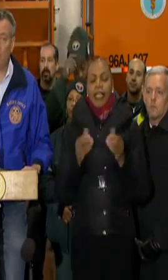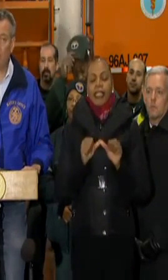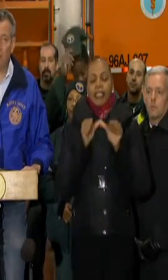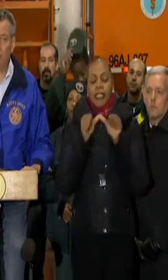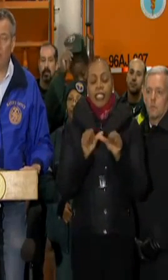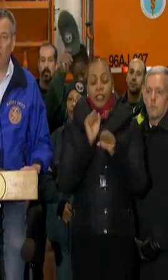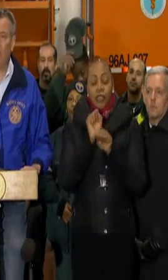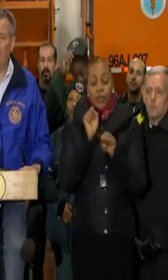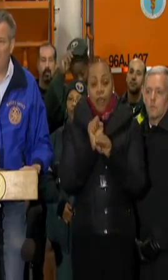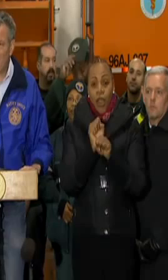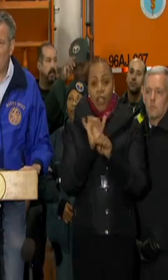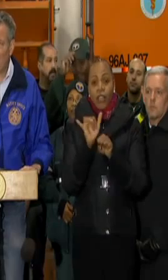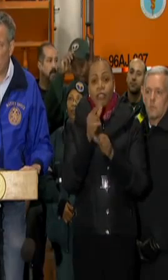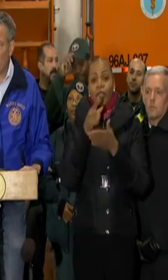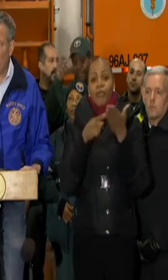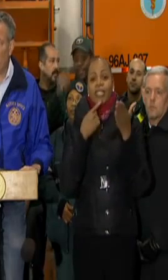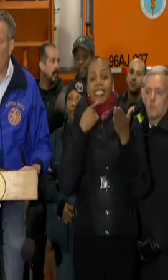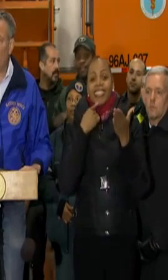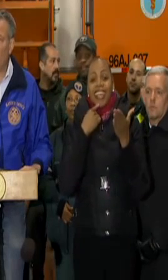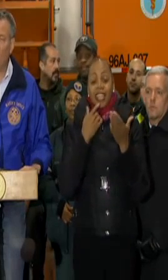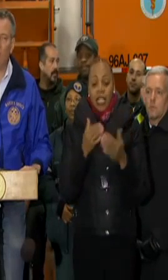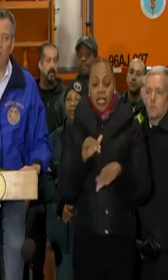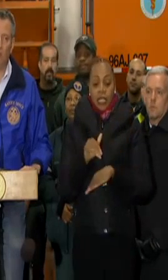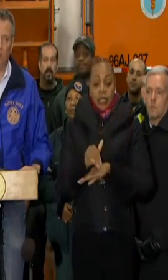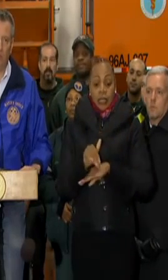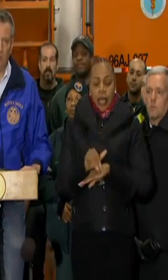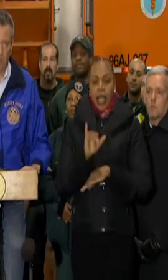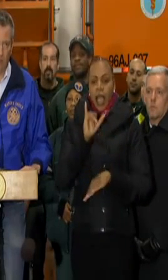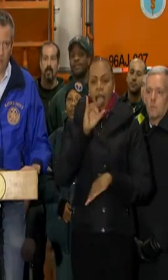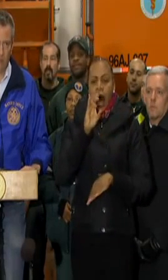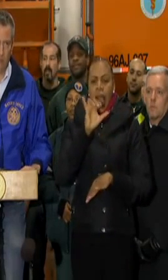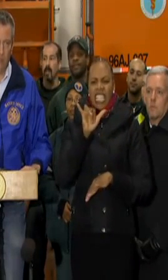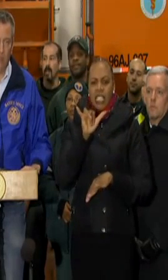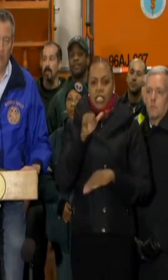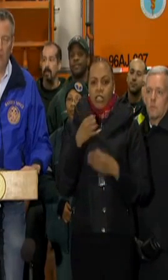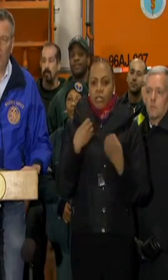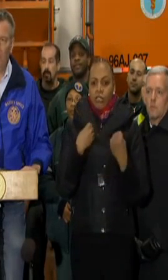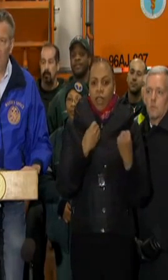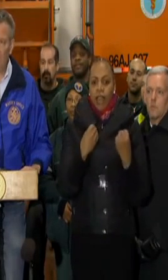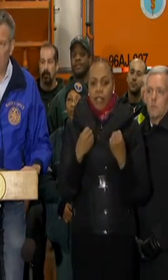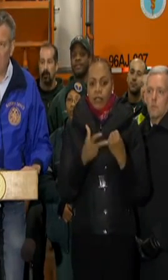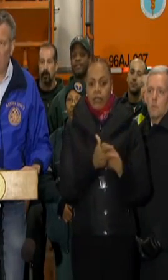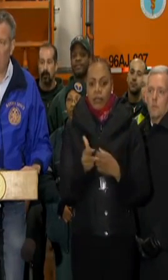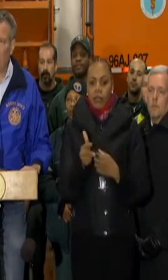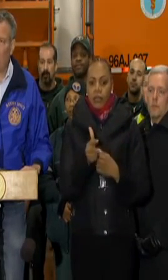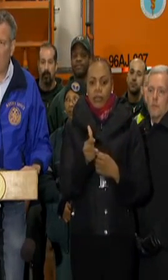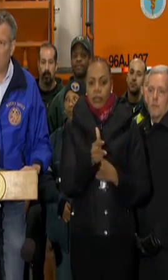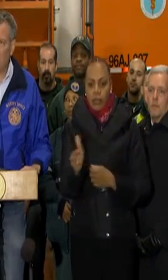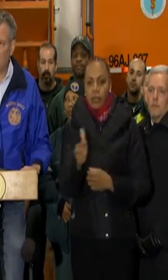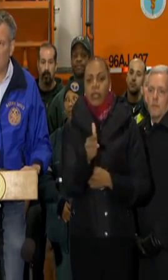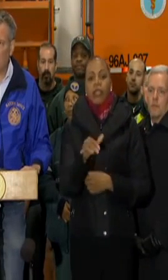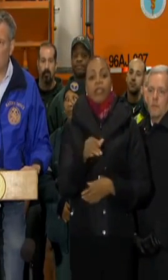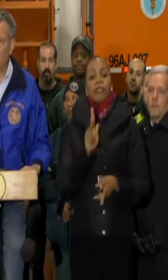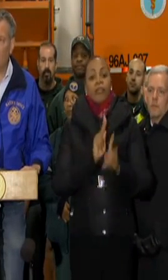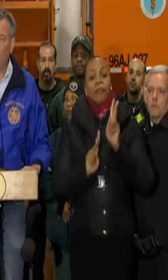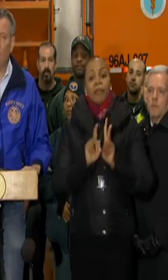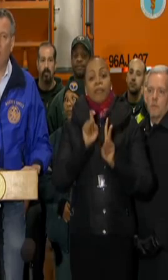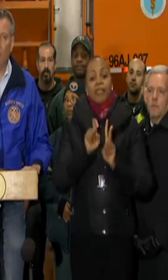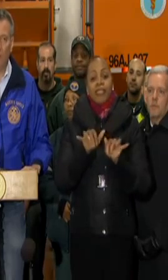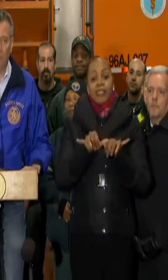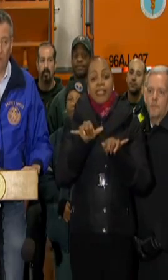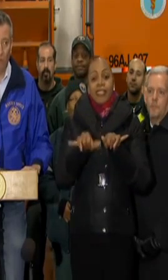commissioner said is crucial. It will be icy out there tonight. It will be very difficult driving conditions. People need to stay home to the maximum extent